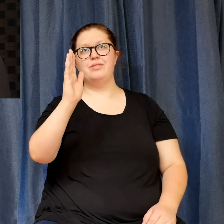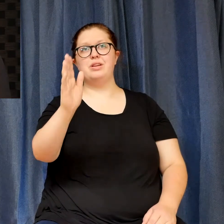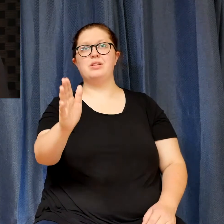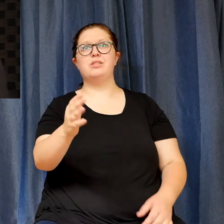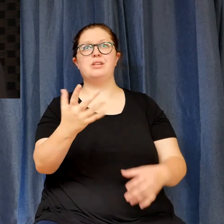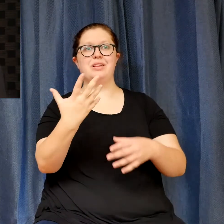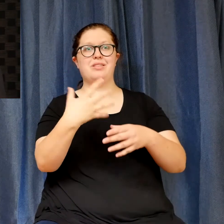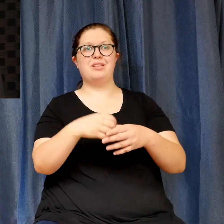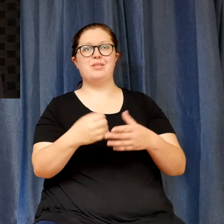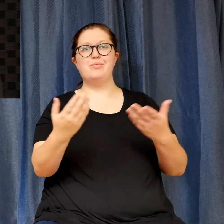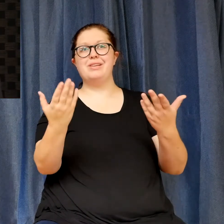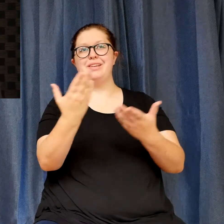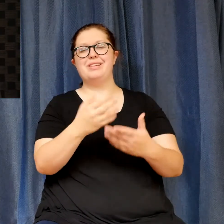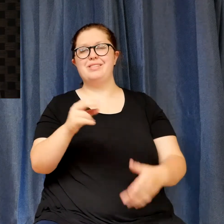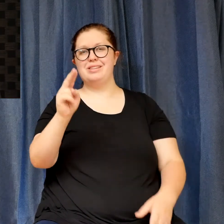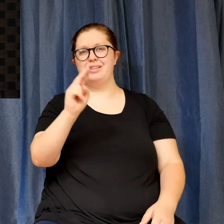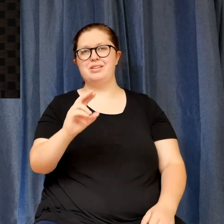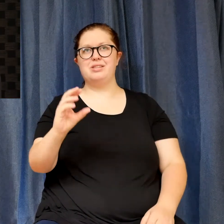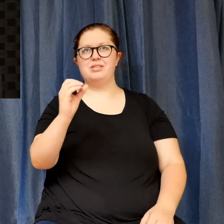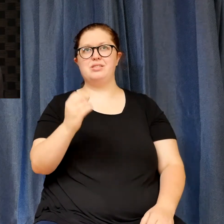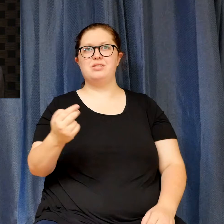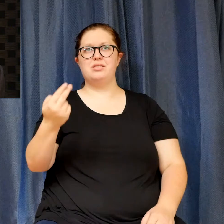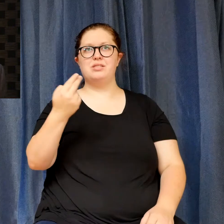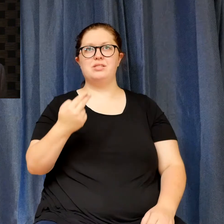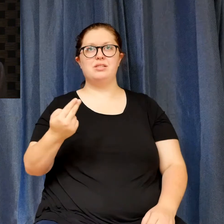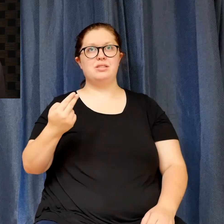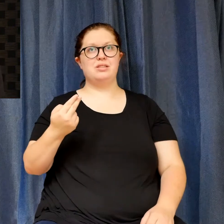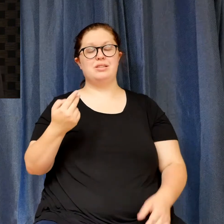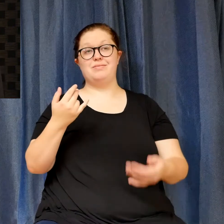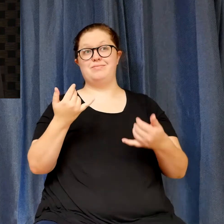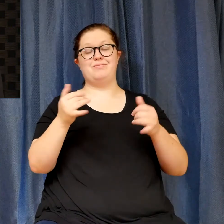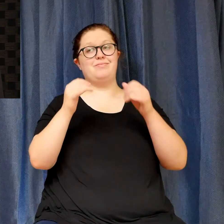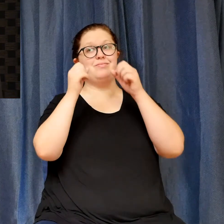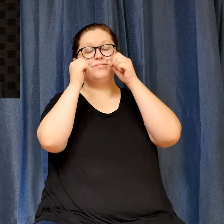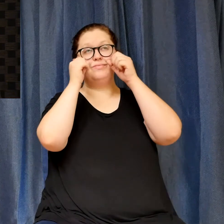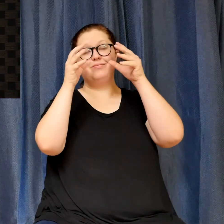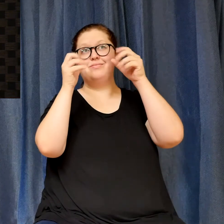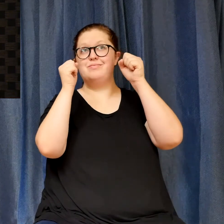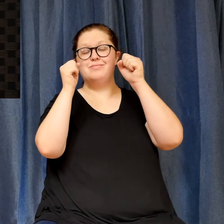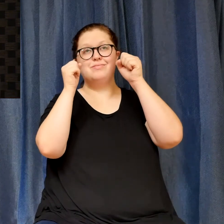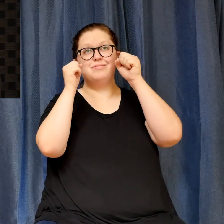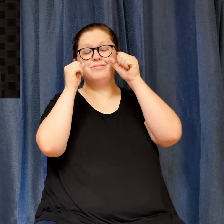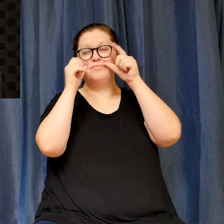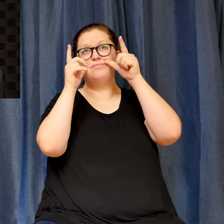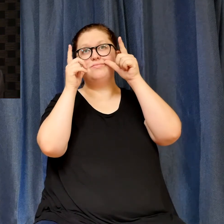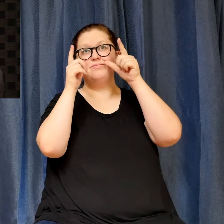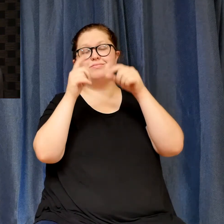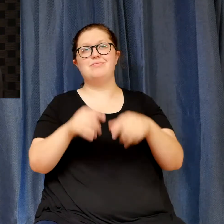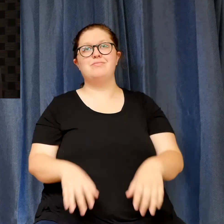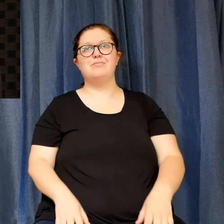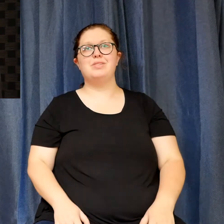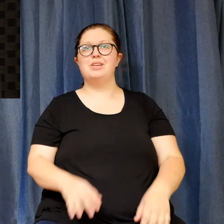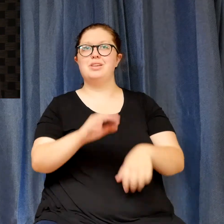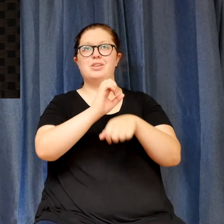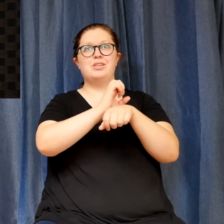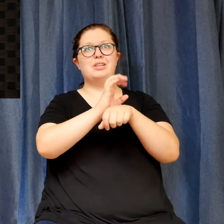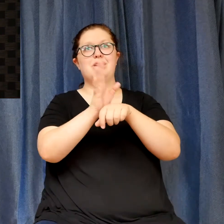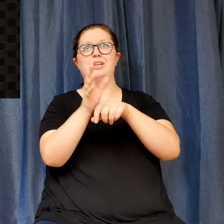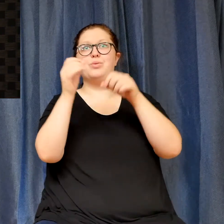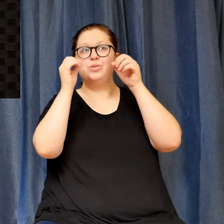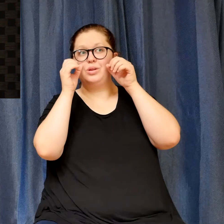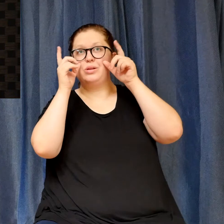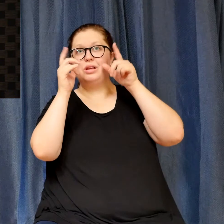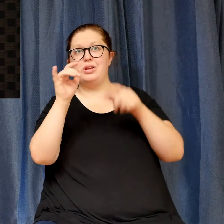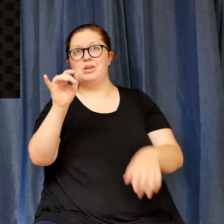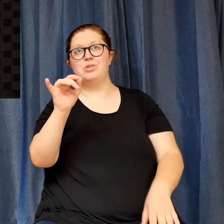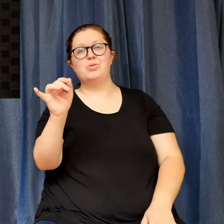interim minister right here at Unity Church of the Hills. That was a surprise, but so was COVID-19. So you can't